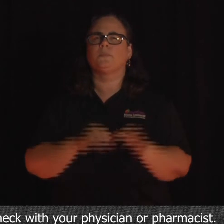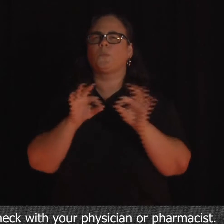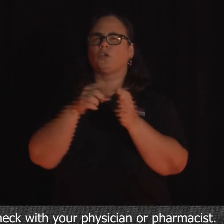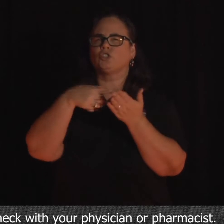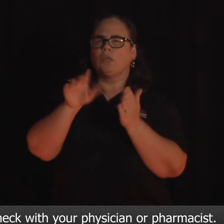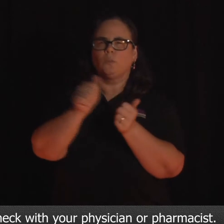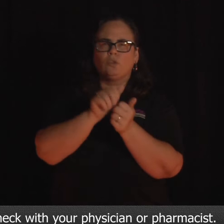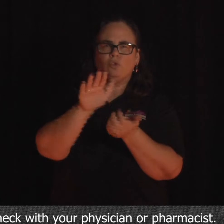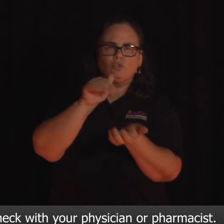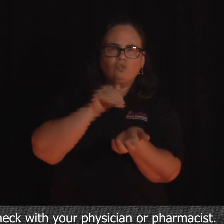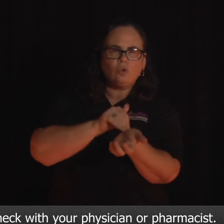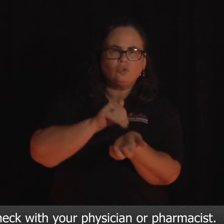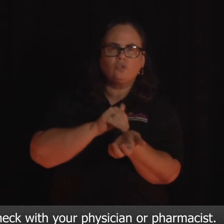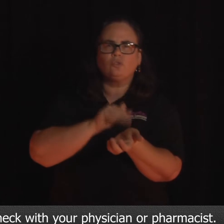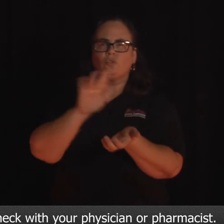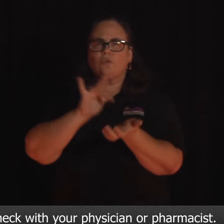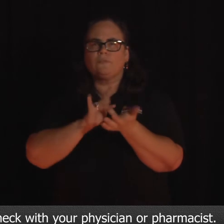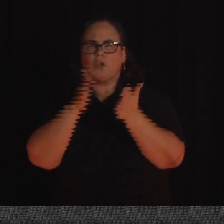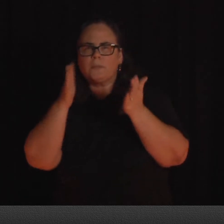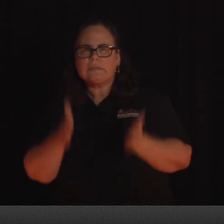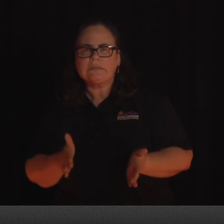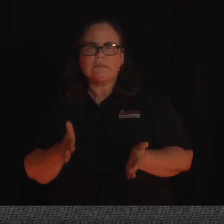Check with your physician or pharmacist.